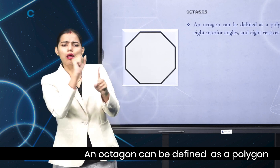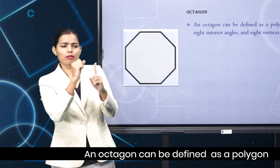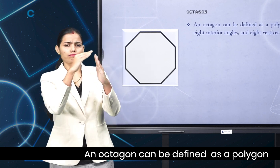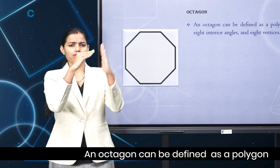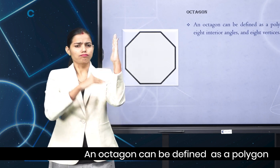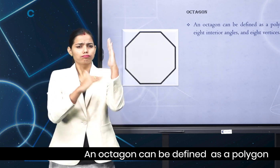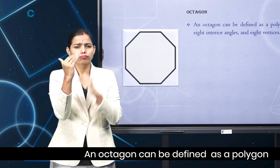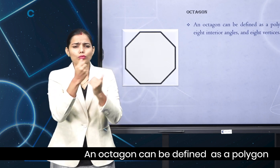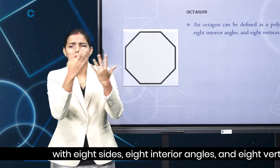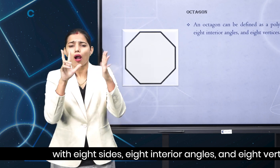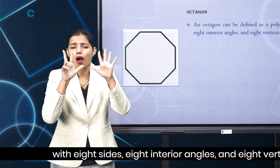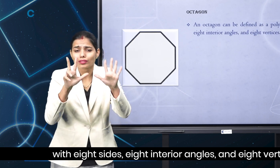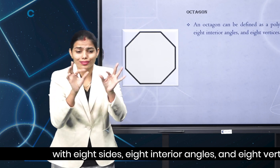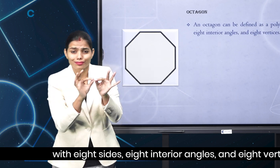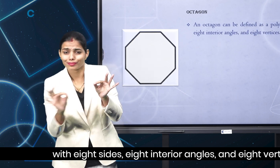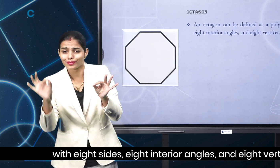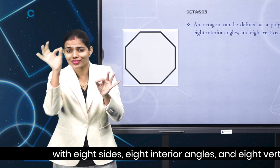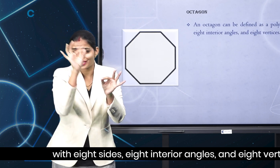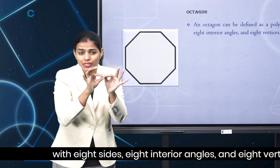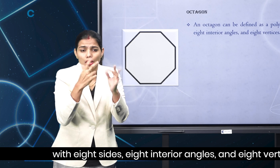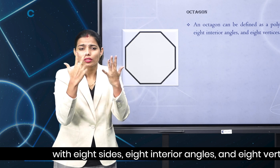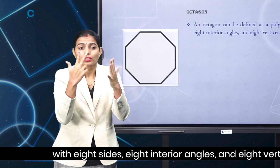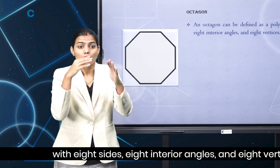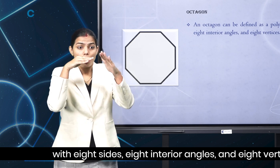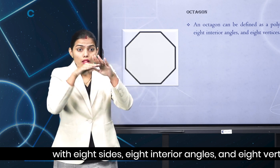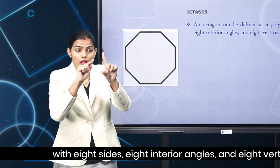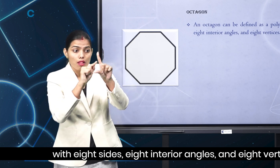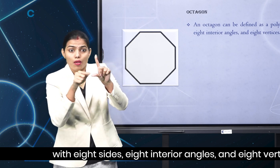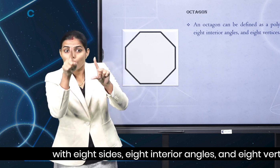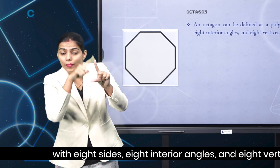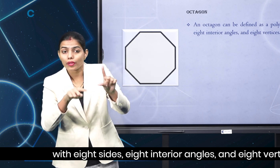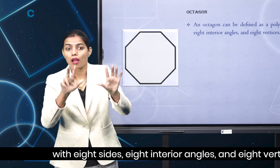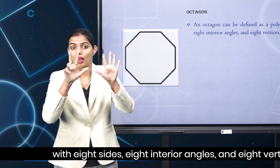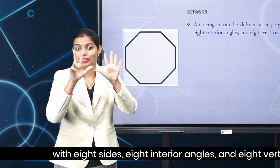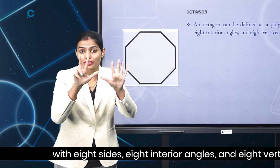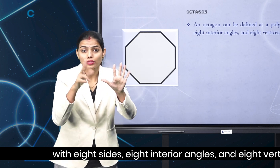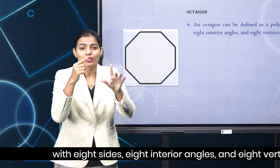polygon with 8 sides, 8 interior angles and 8 vertices.